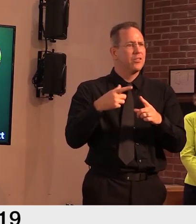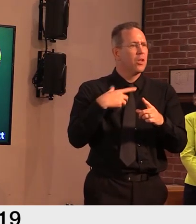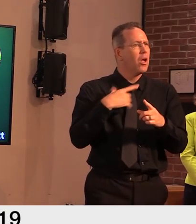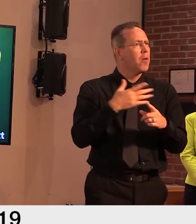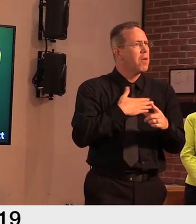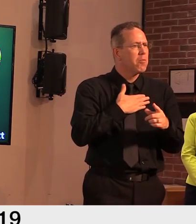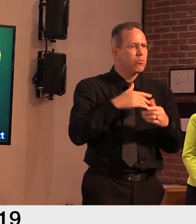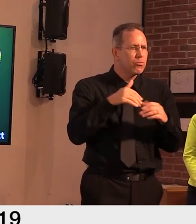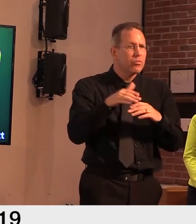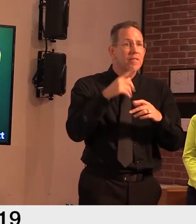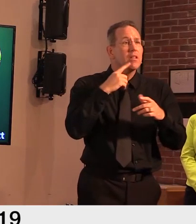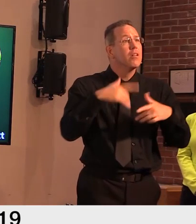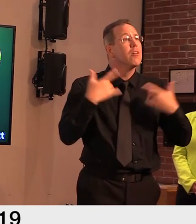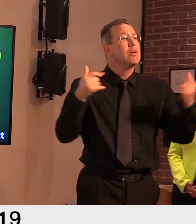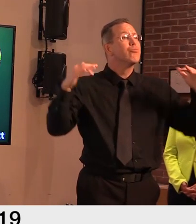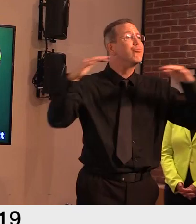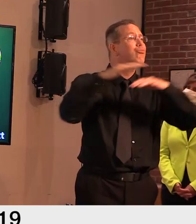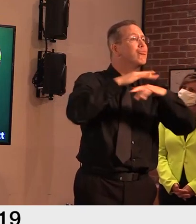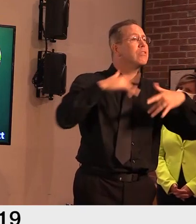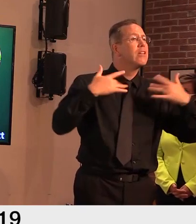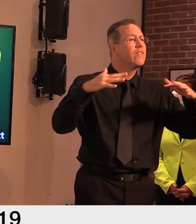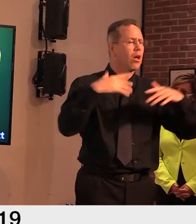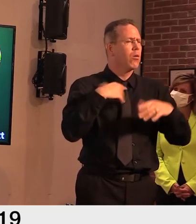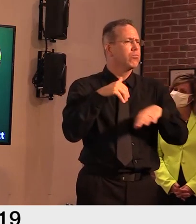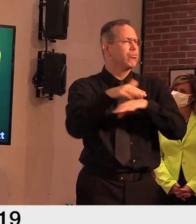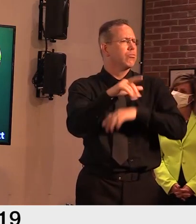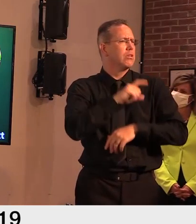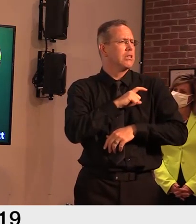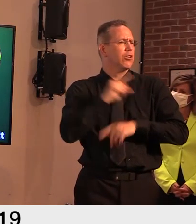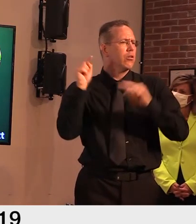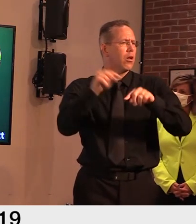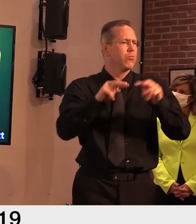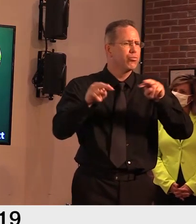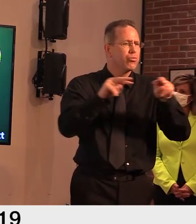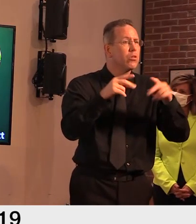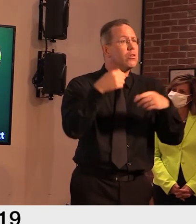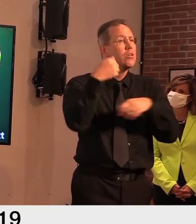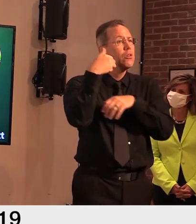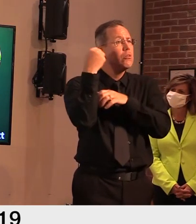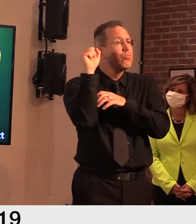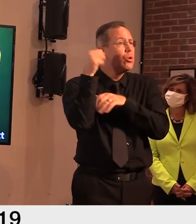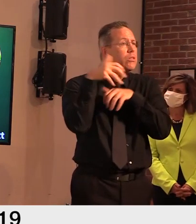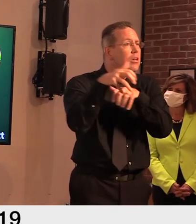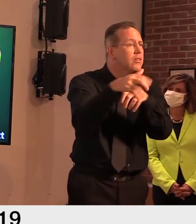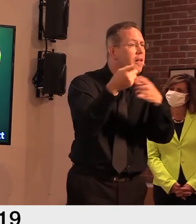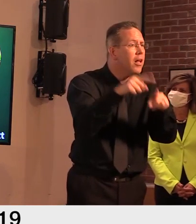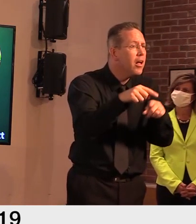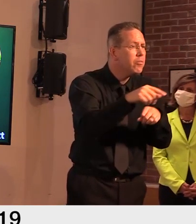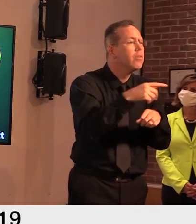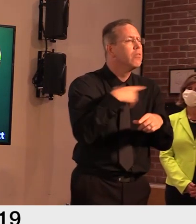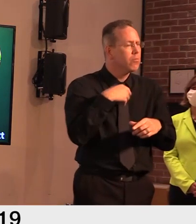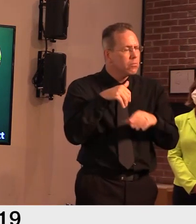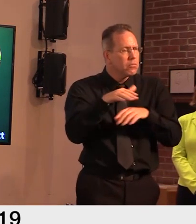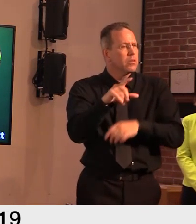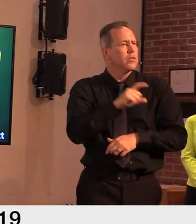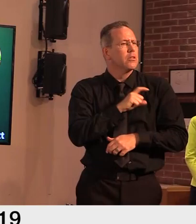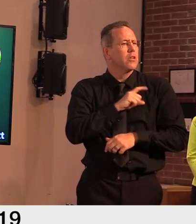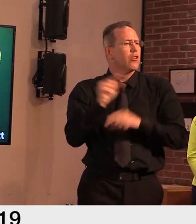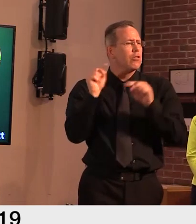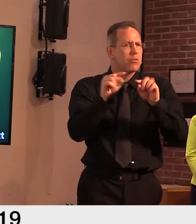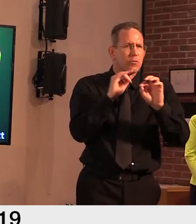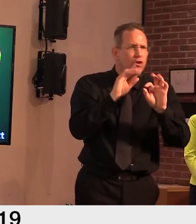So we would obviously we'll provide for any security to